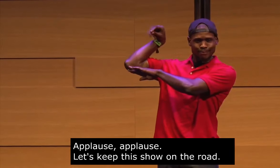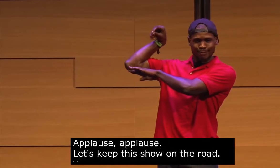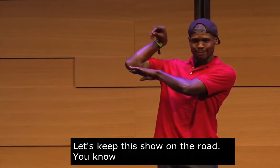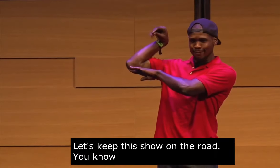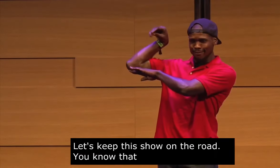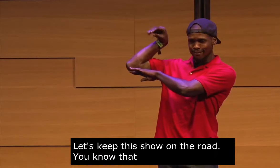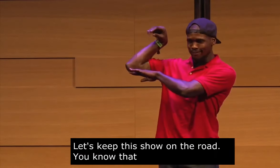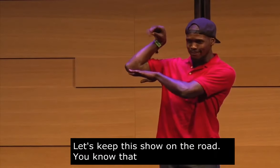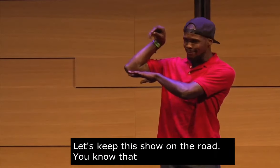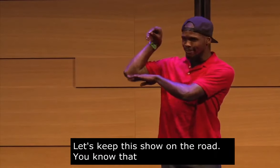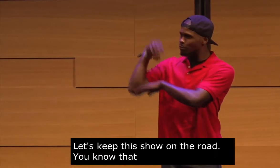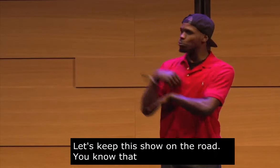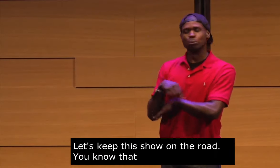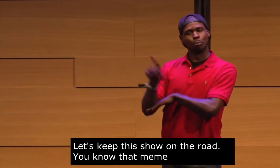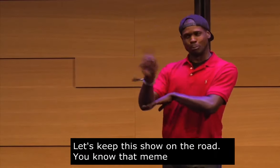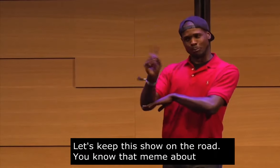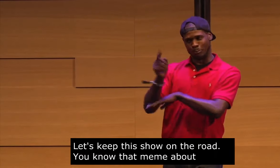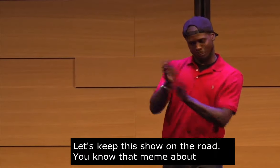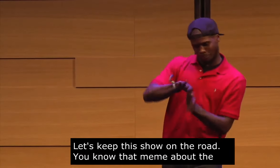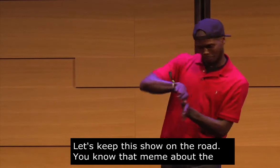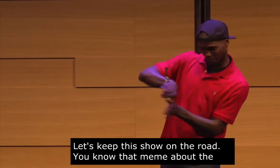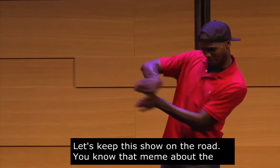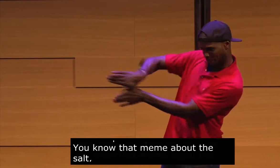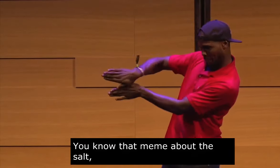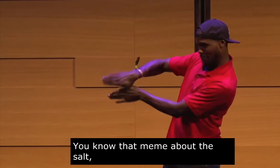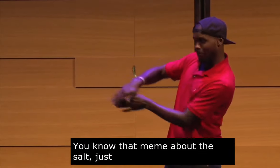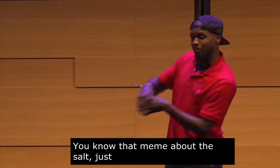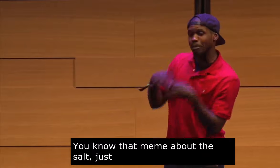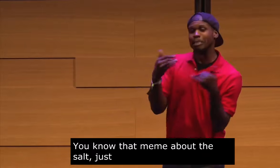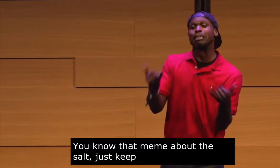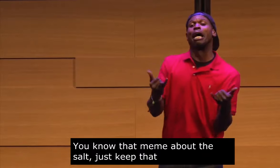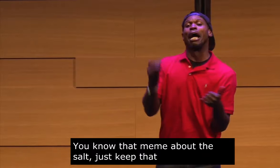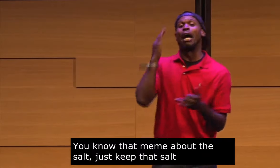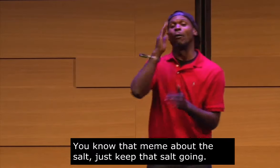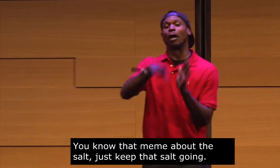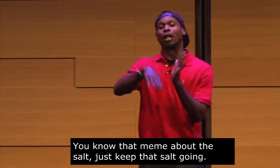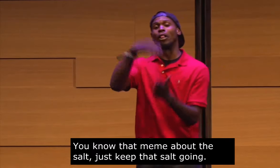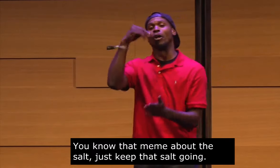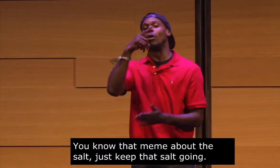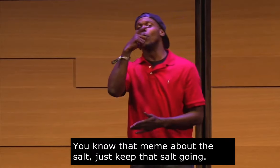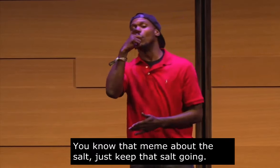You know that meme about the salt? Just keep that salt going.